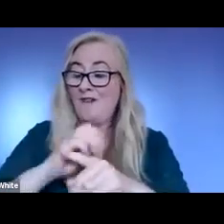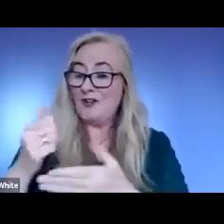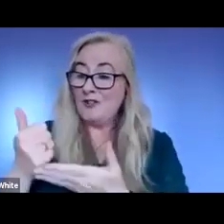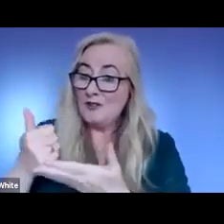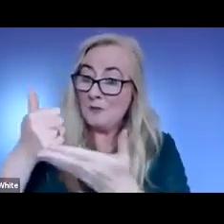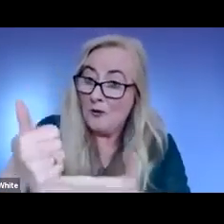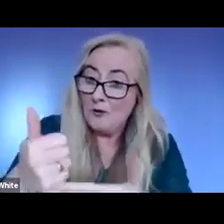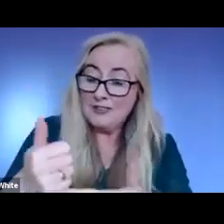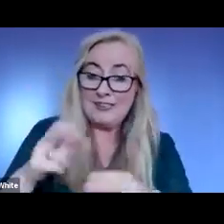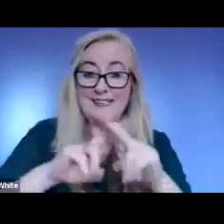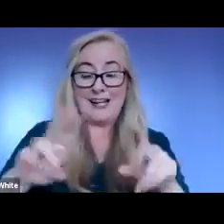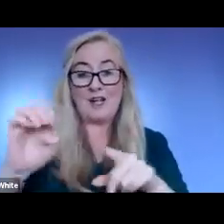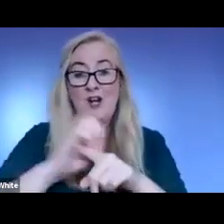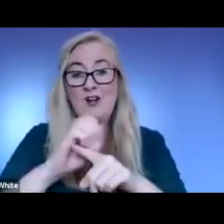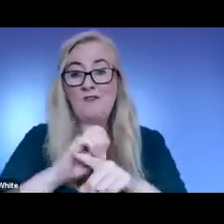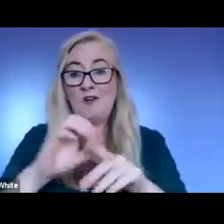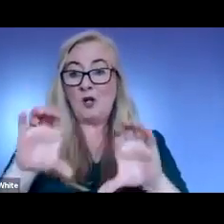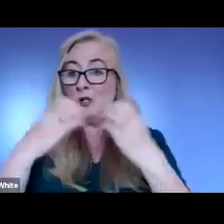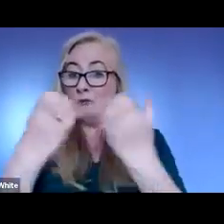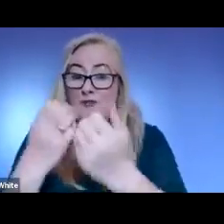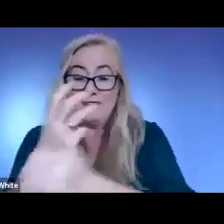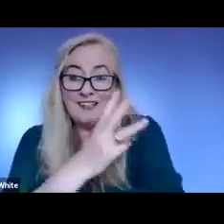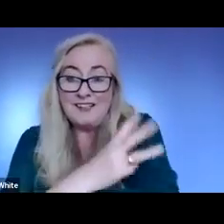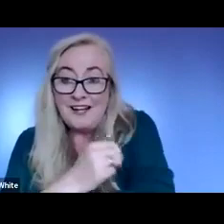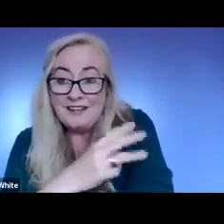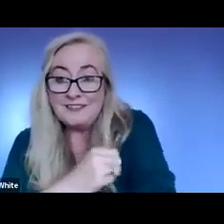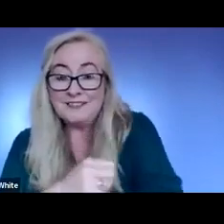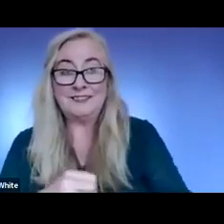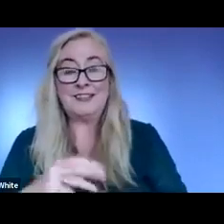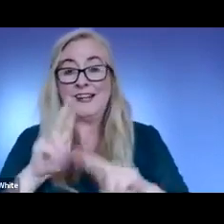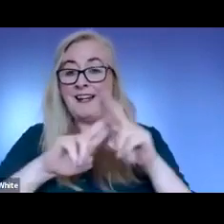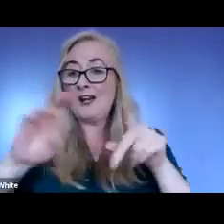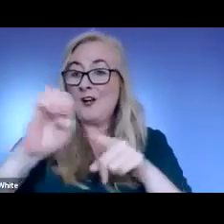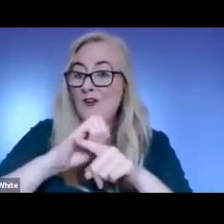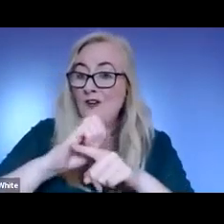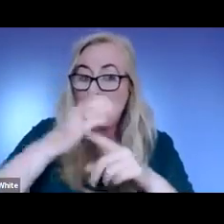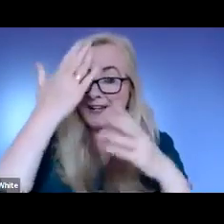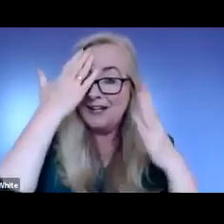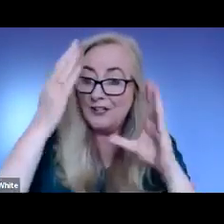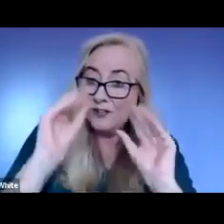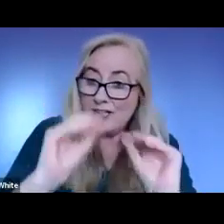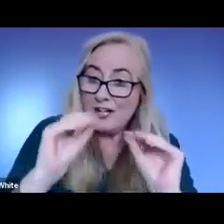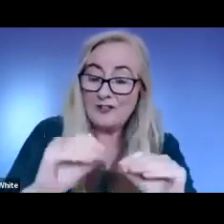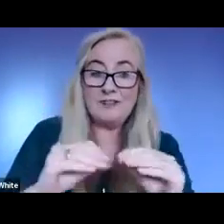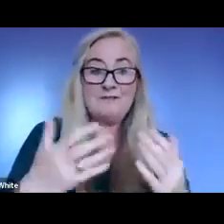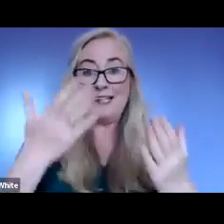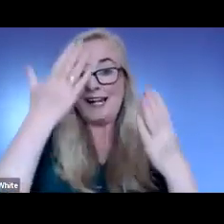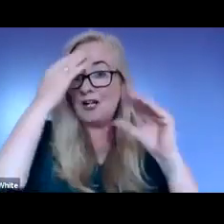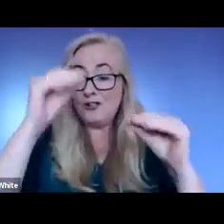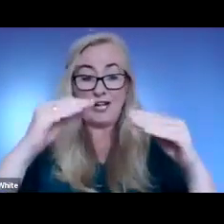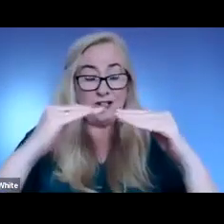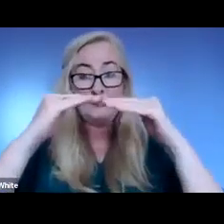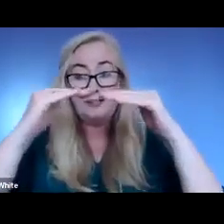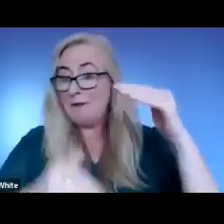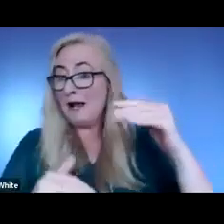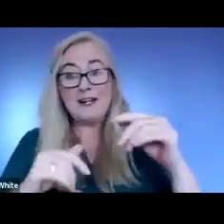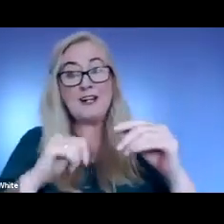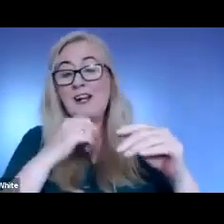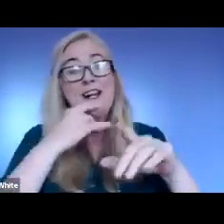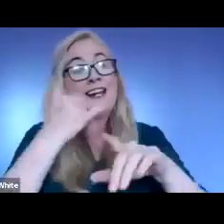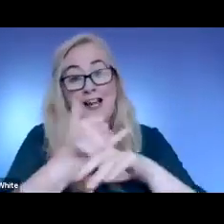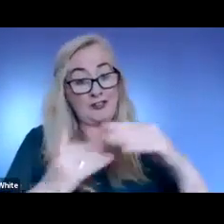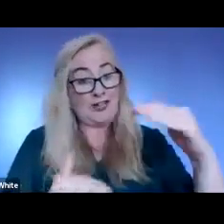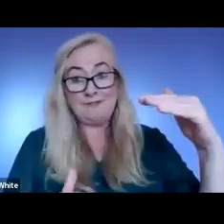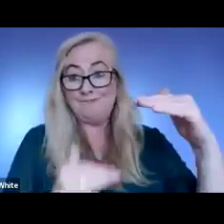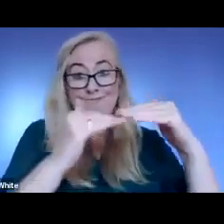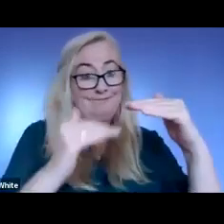of community Gardaí, a lack of education, an educational disadvantage that is not being met through the DESH